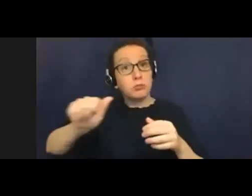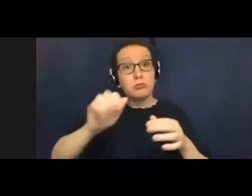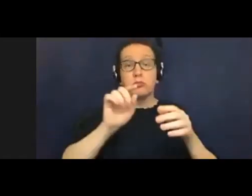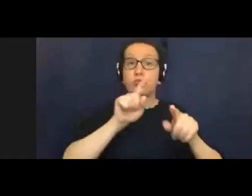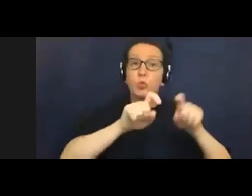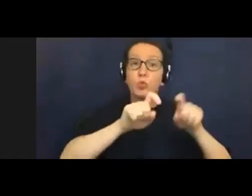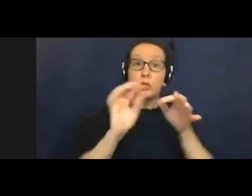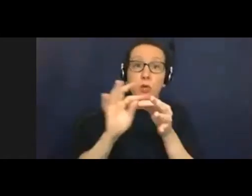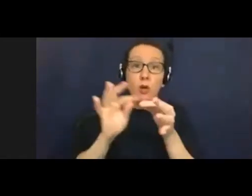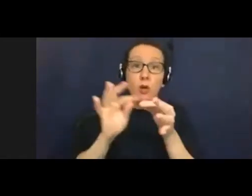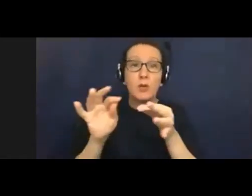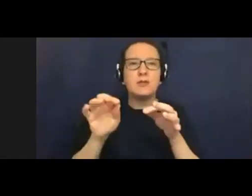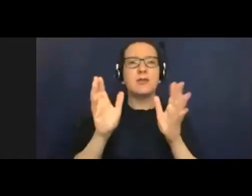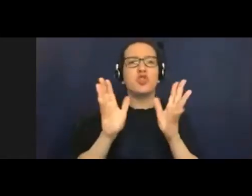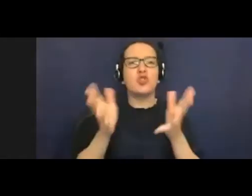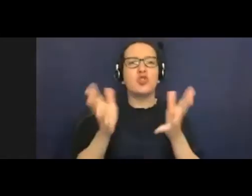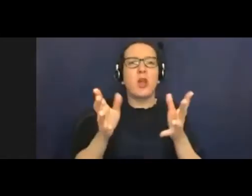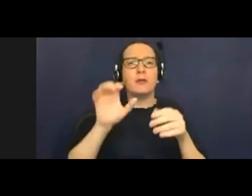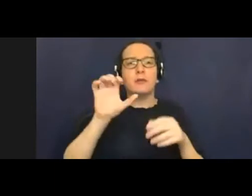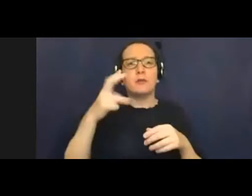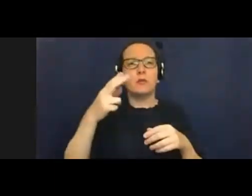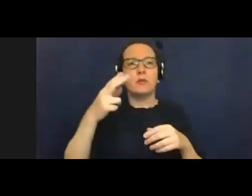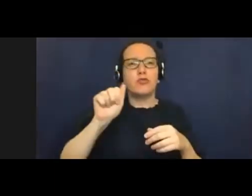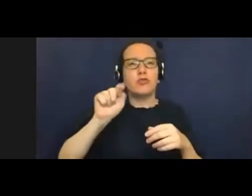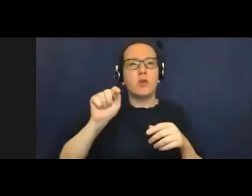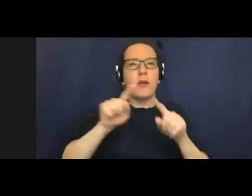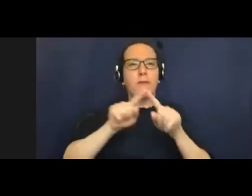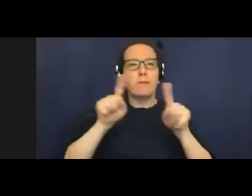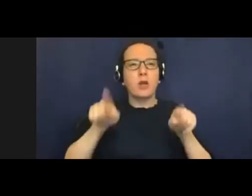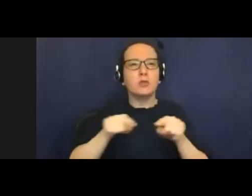in Zoom, and you can do that at any time.